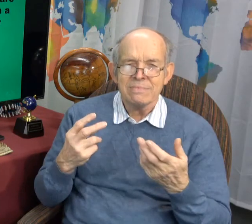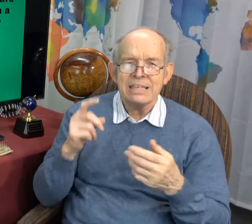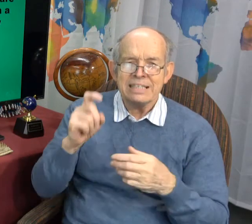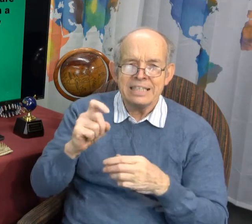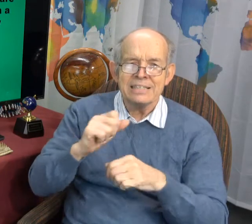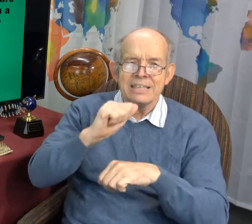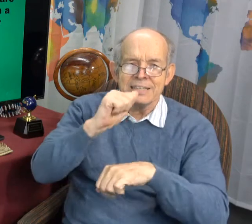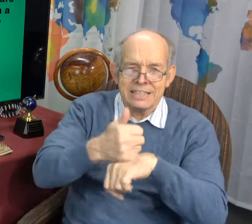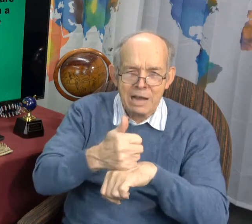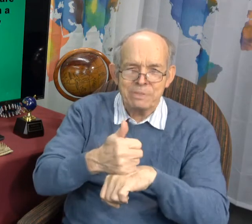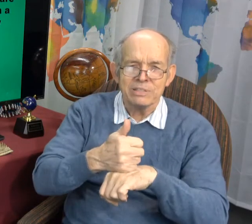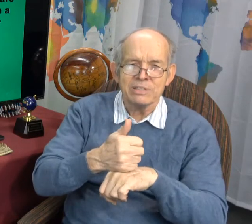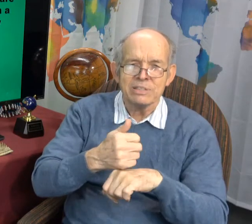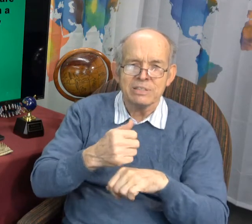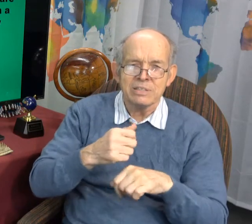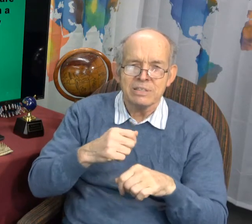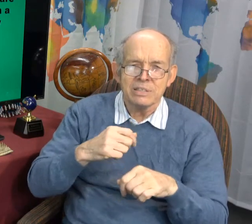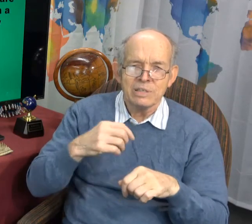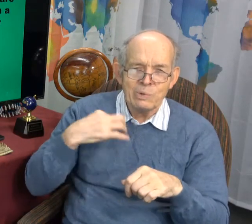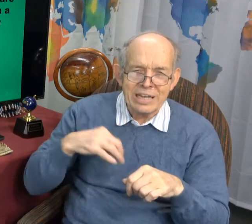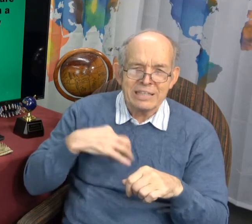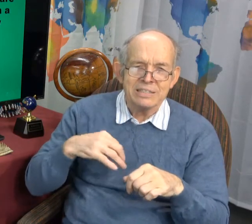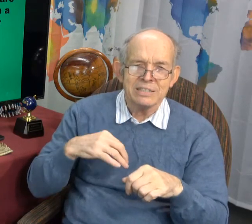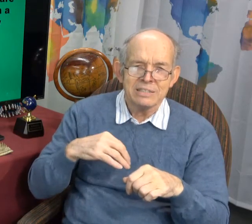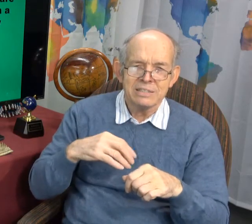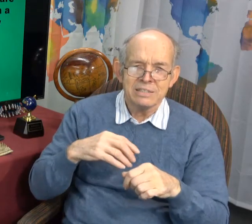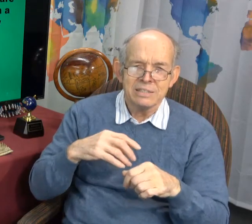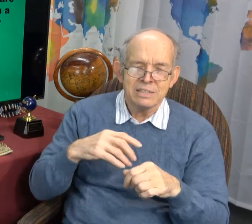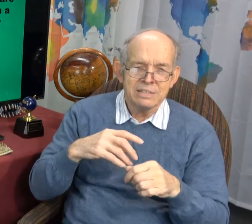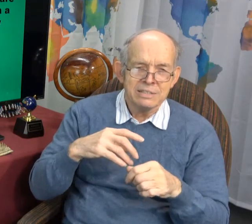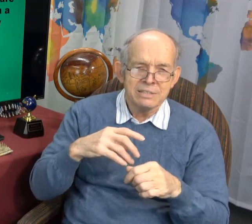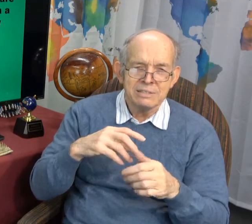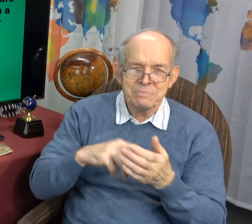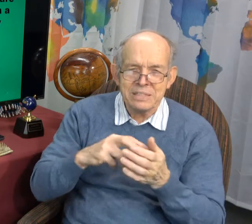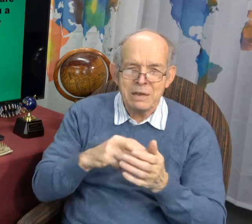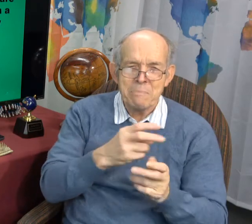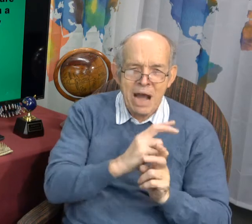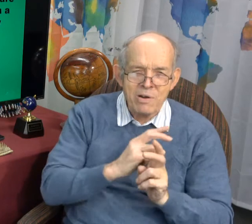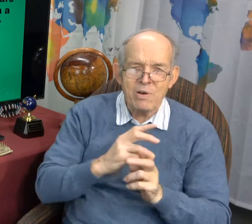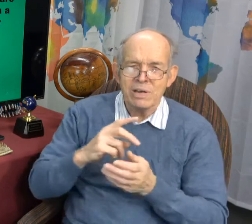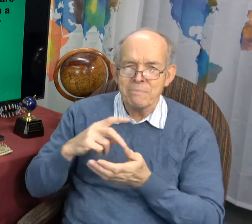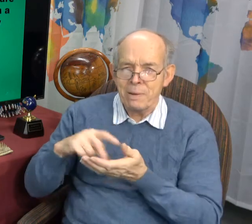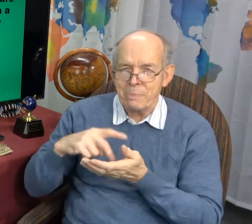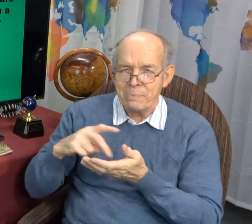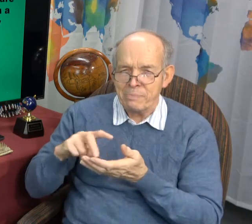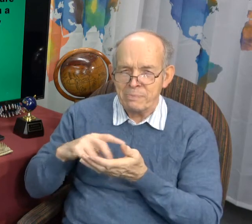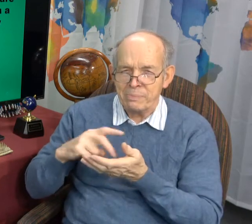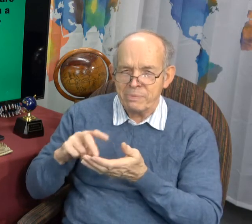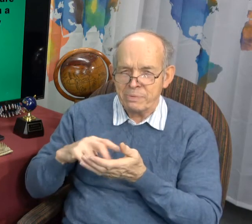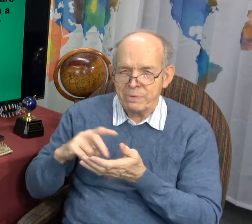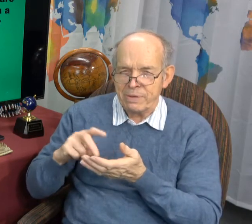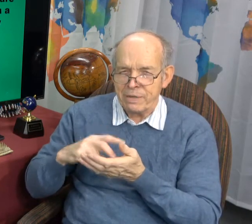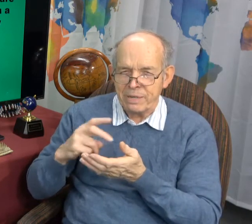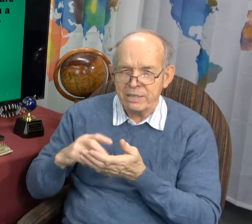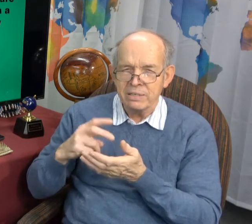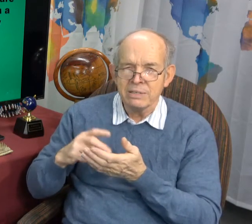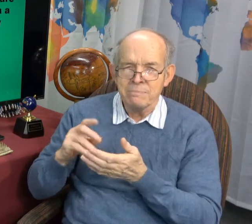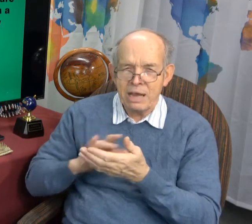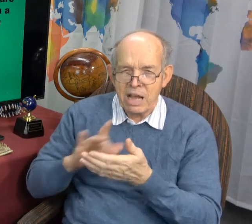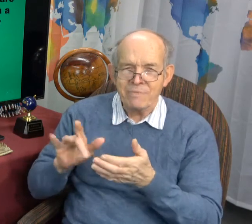in the establishment. Creator, me, Baba, Baba, Baba, Baba, Baba, Baba, Baba, Baba,